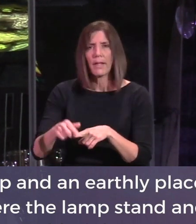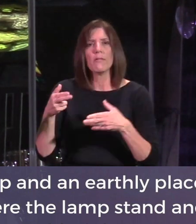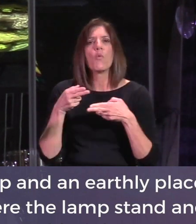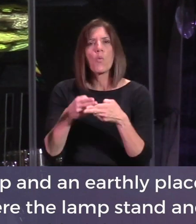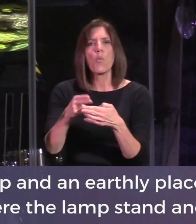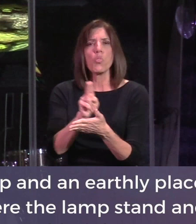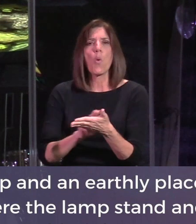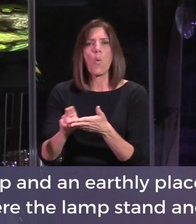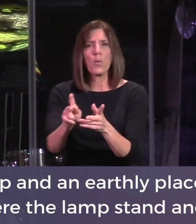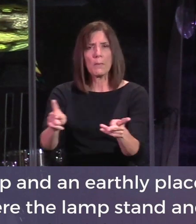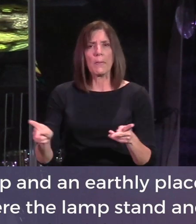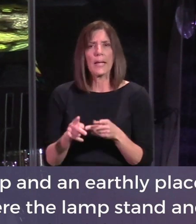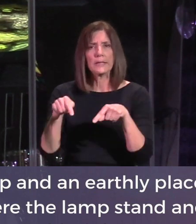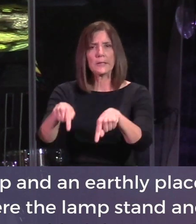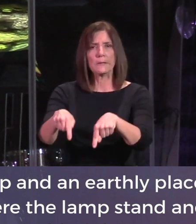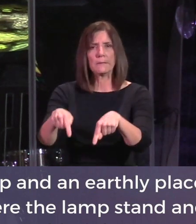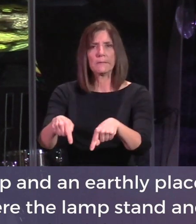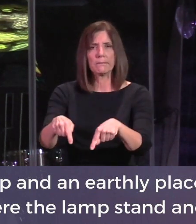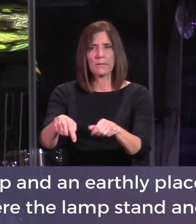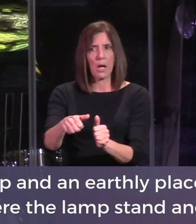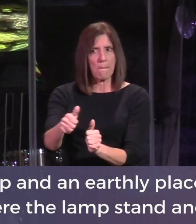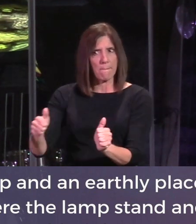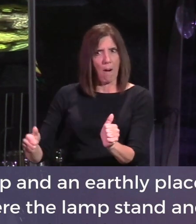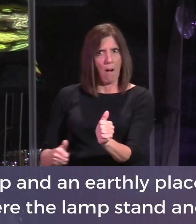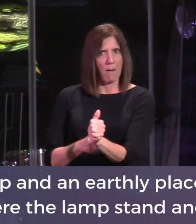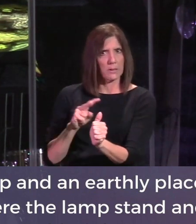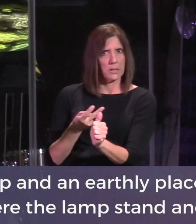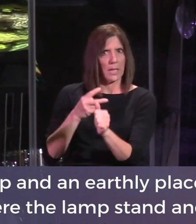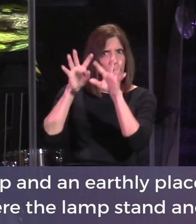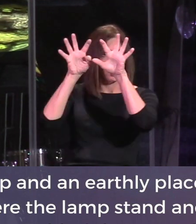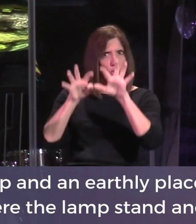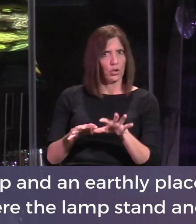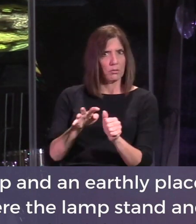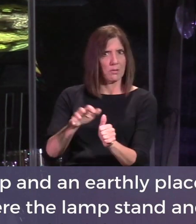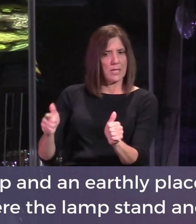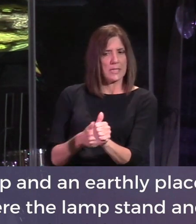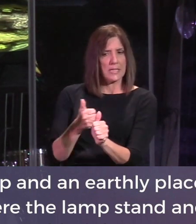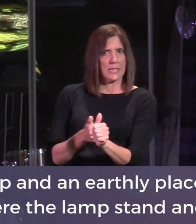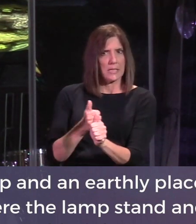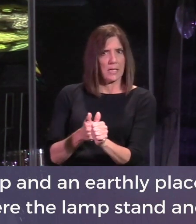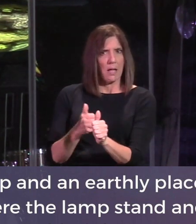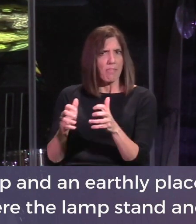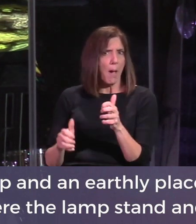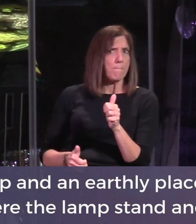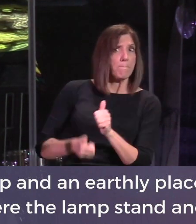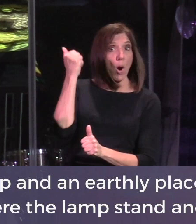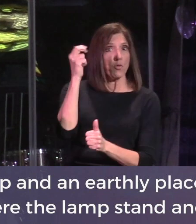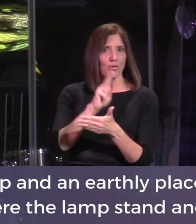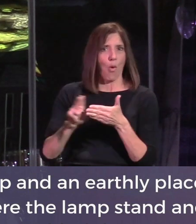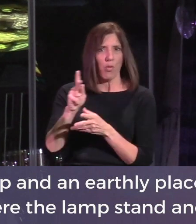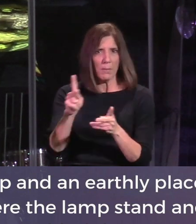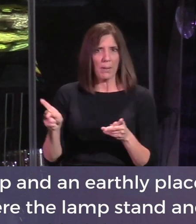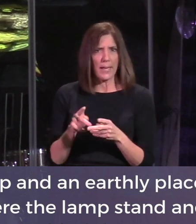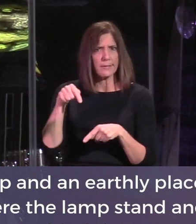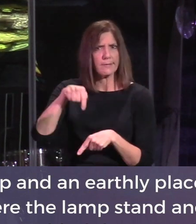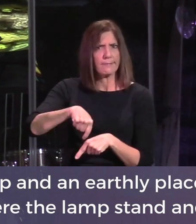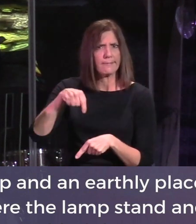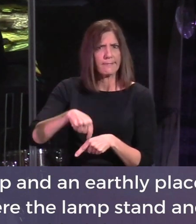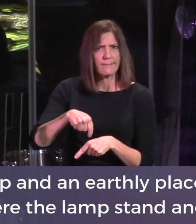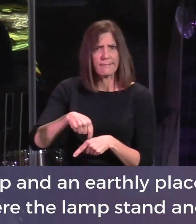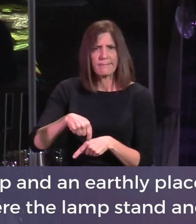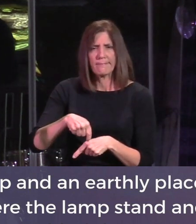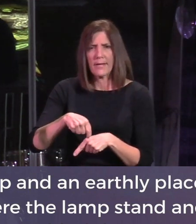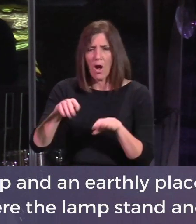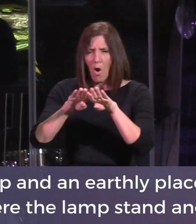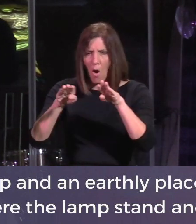place. Behind the second curtain was a second section called the most holy place, having the golden altar